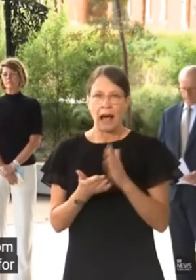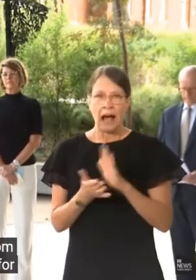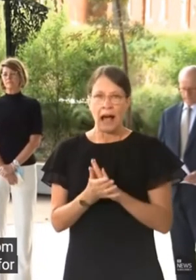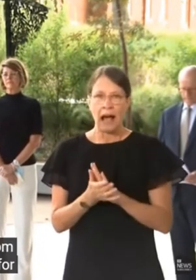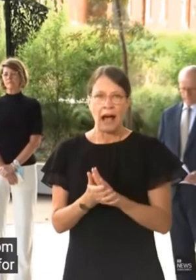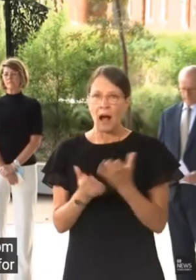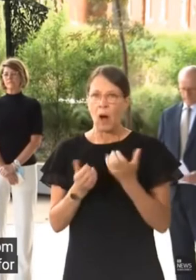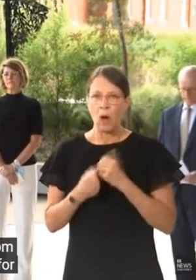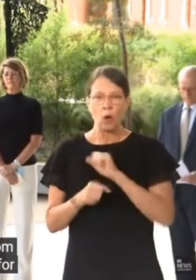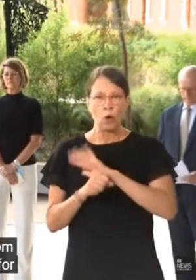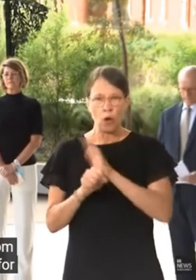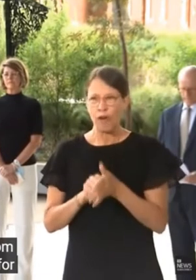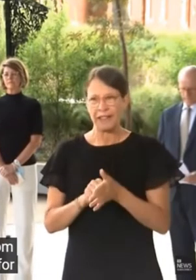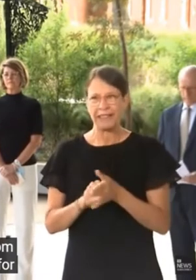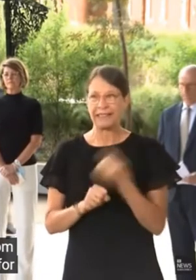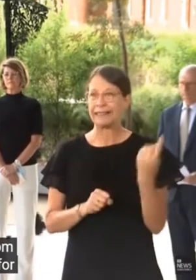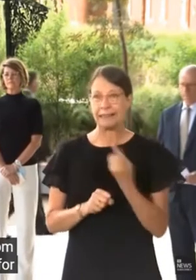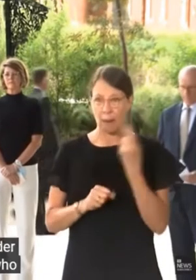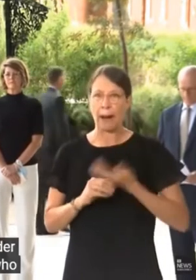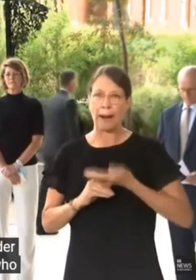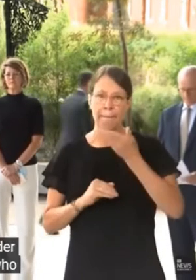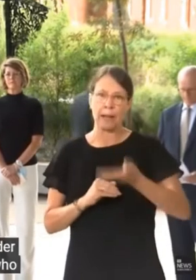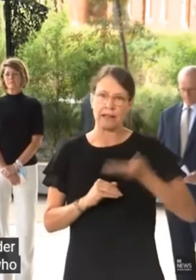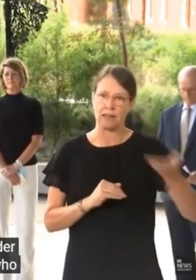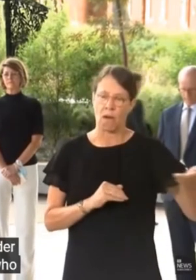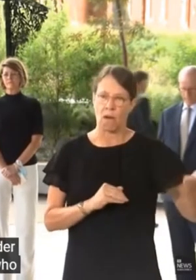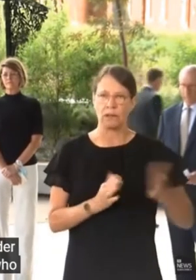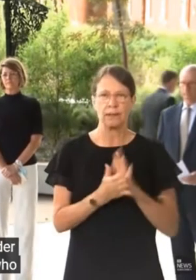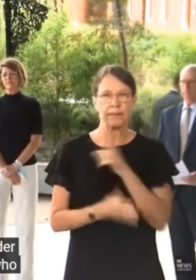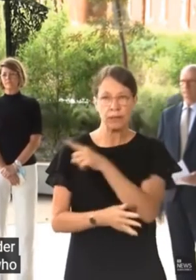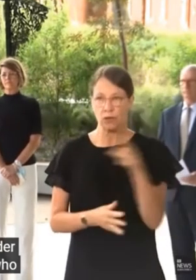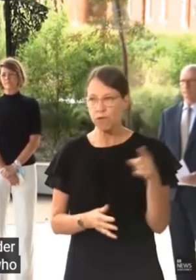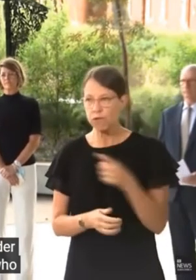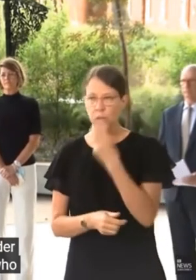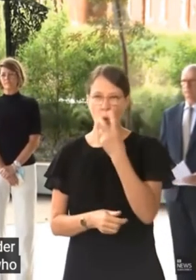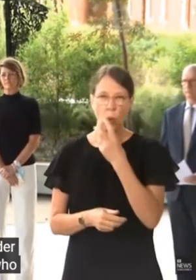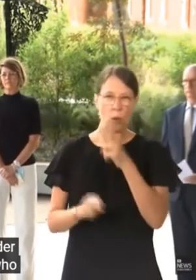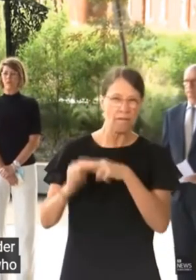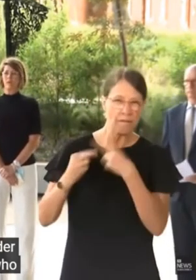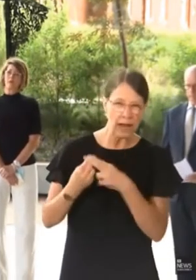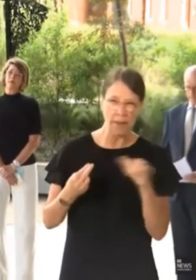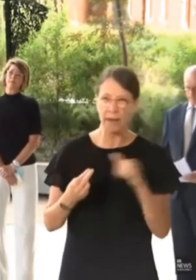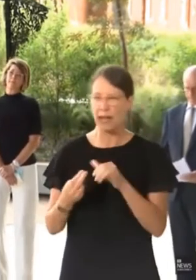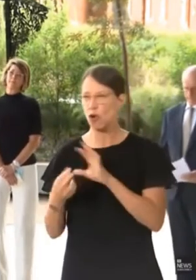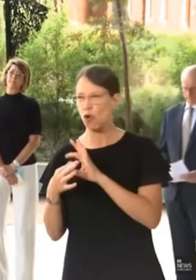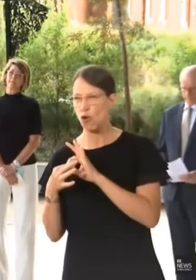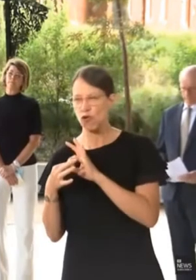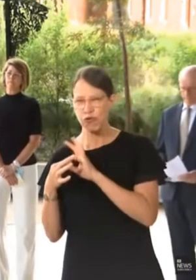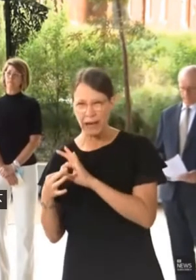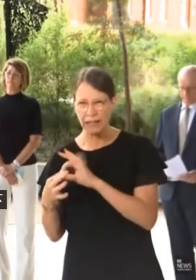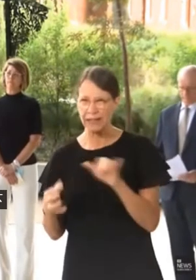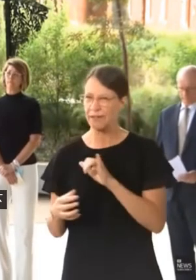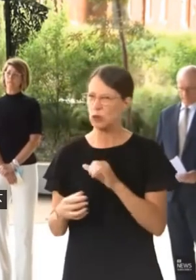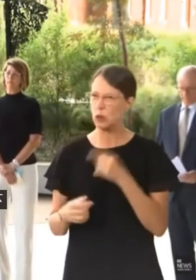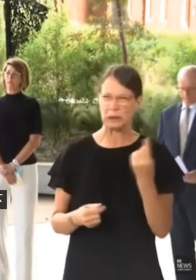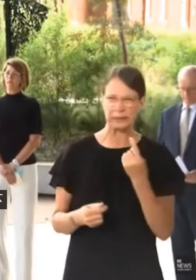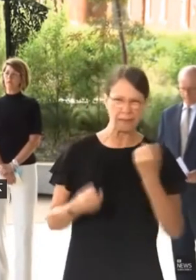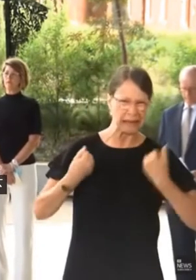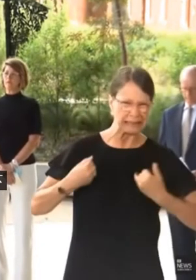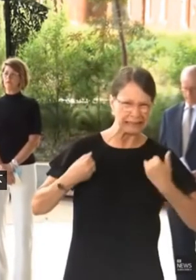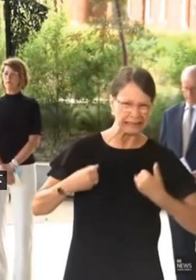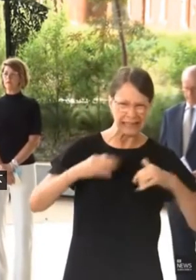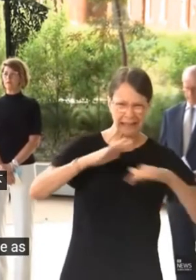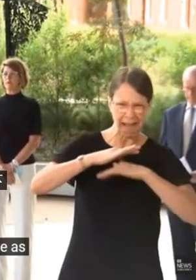if we have, for example, older family and older relatives, if we have friends who are vulnerable, they're